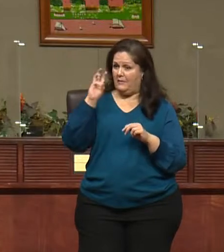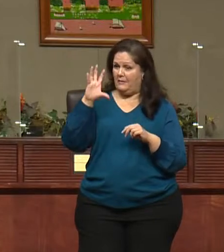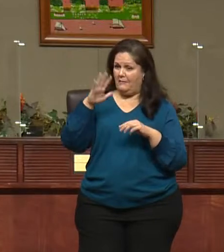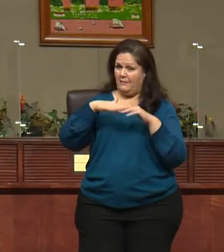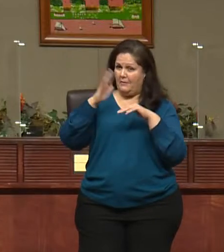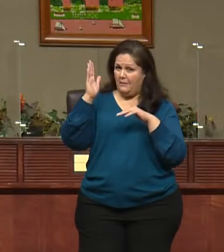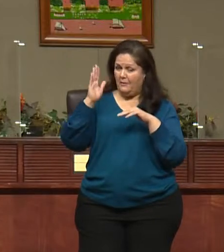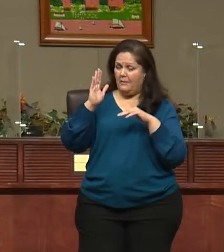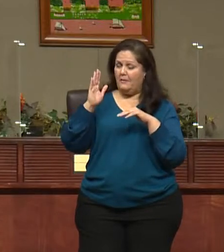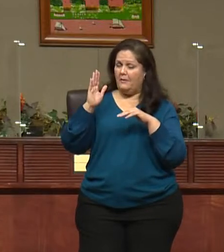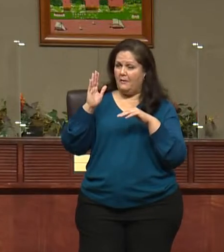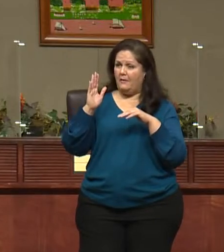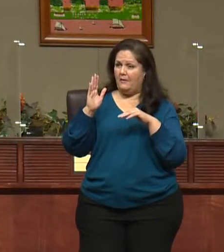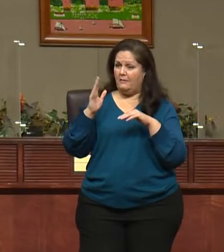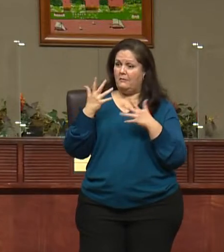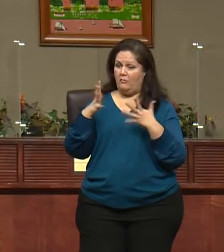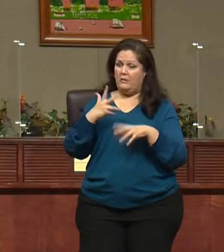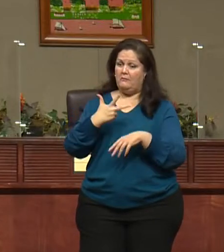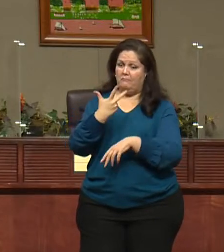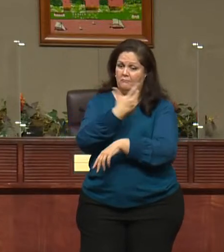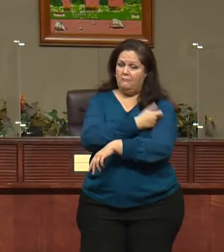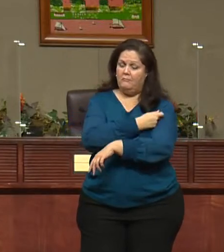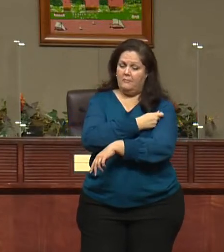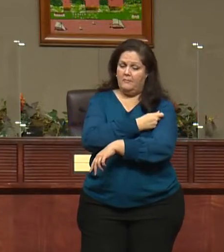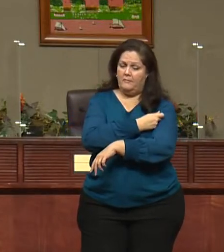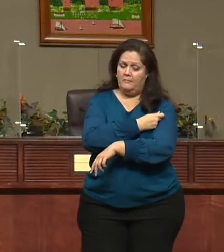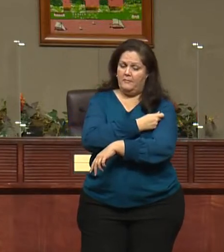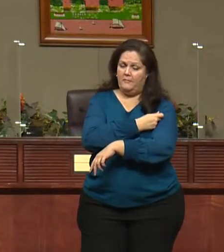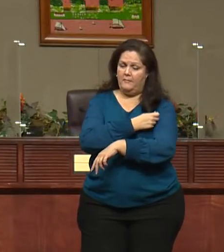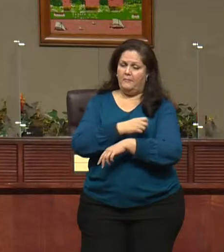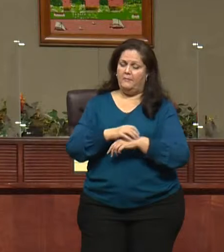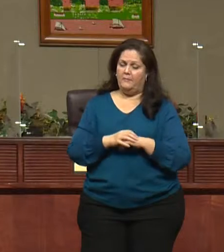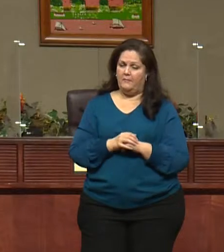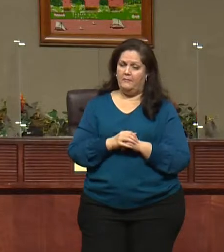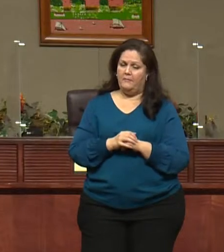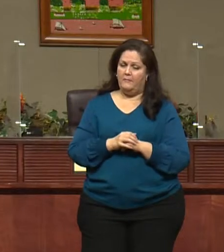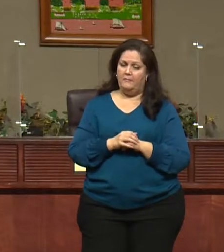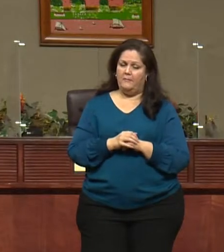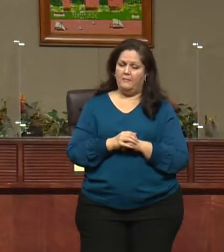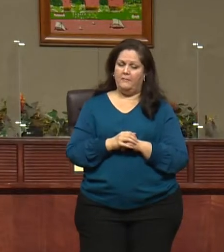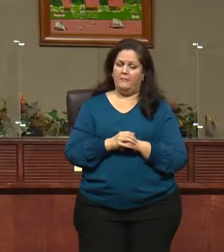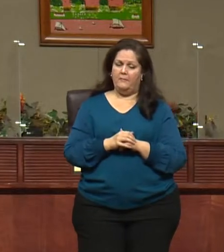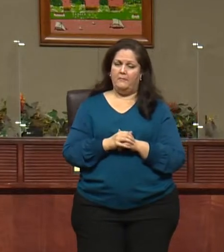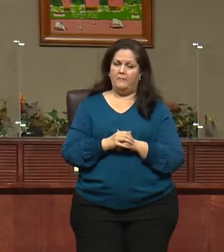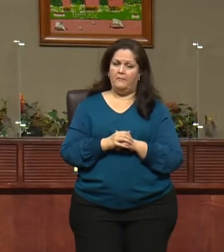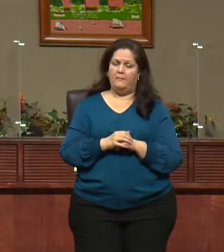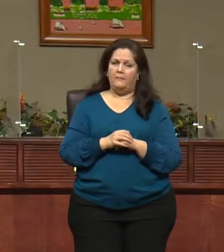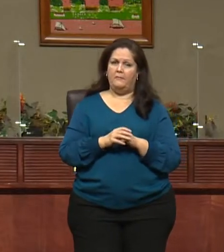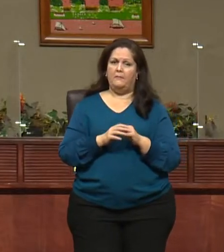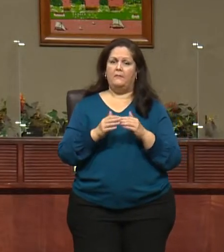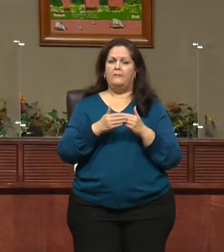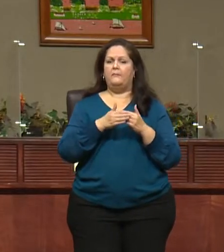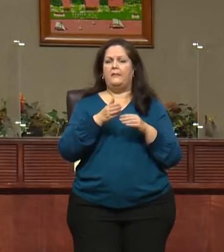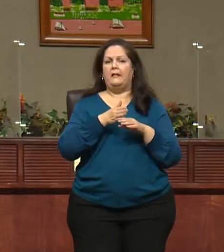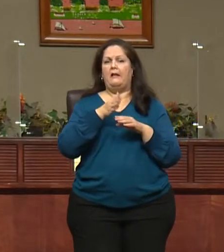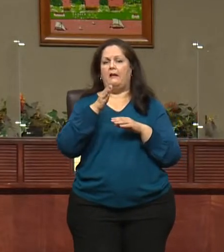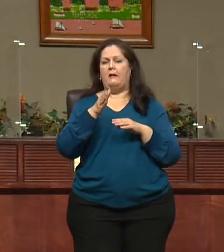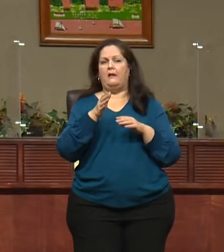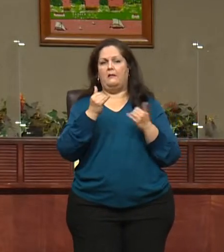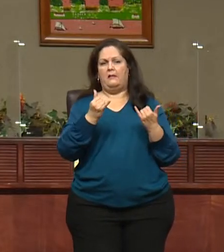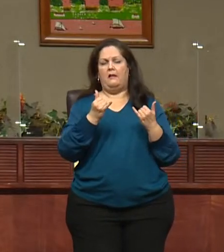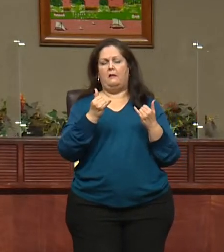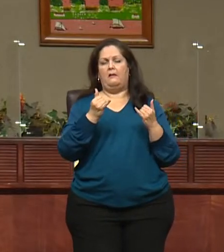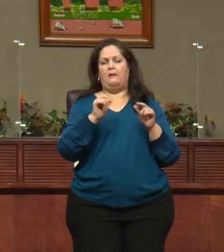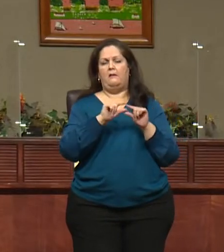been inoculated, that there will be some slowdown in demand within that group. Now,